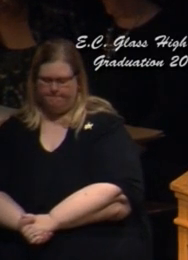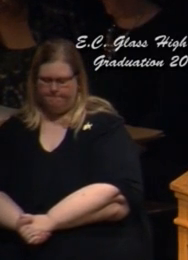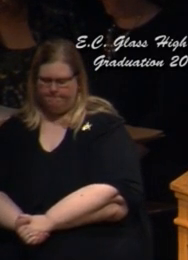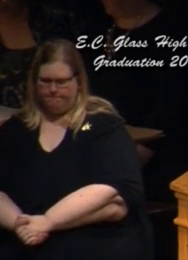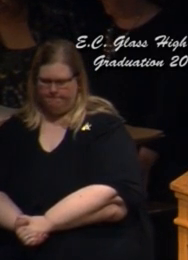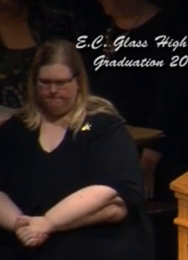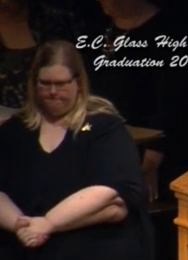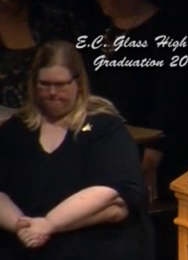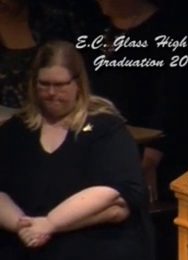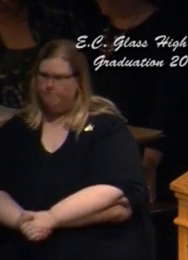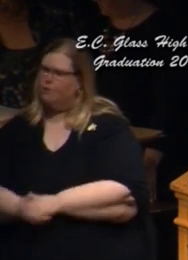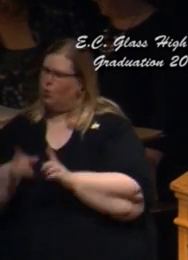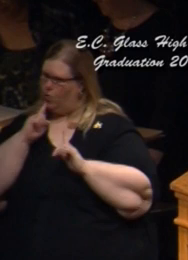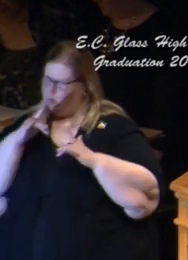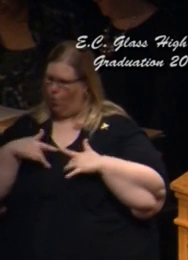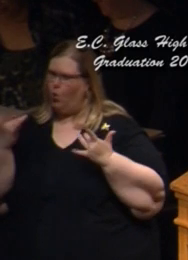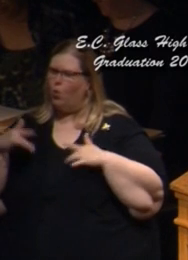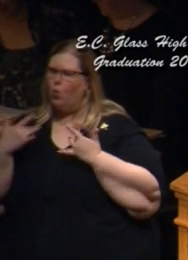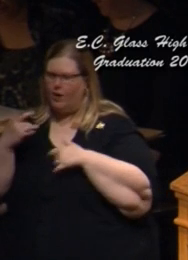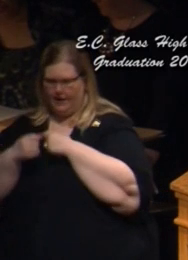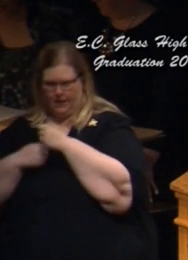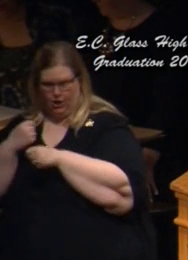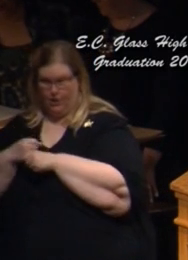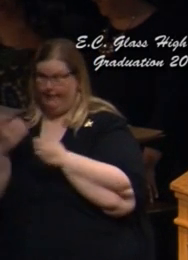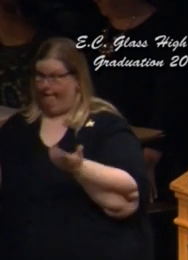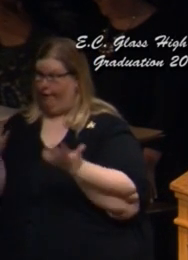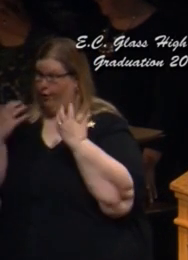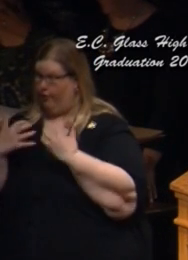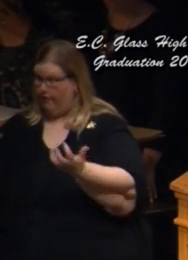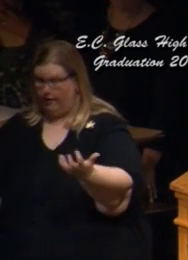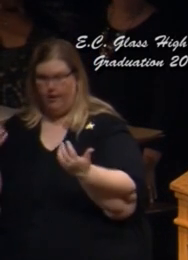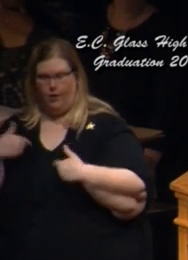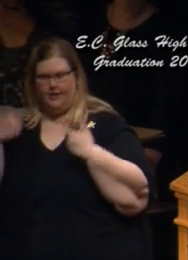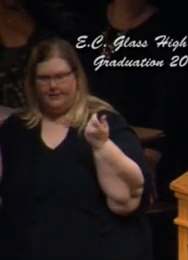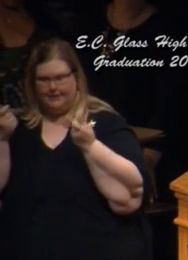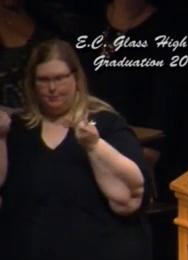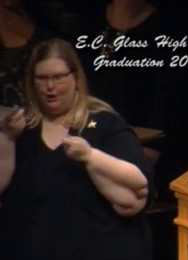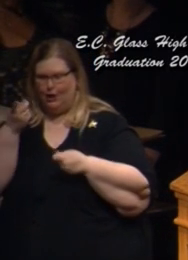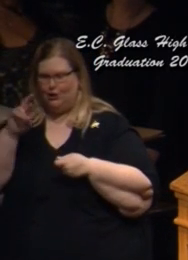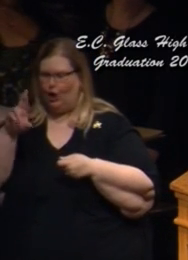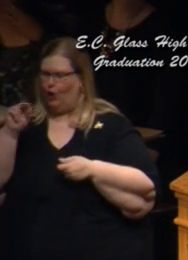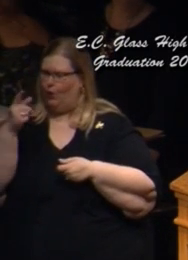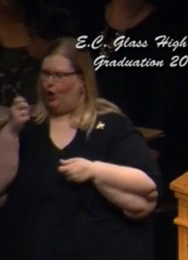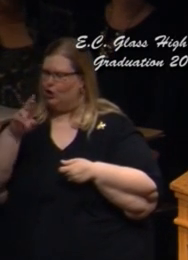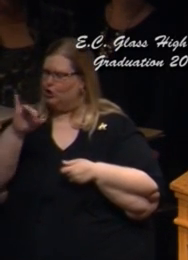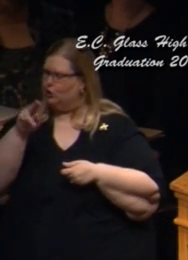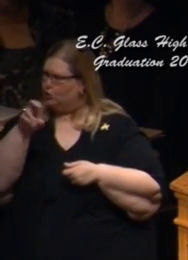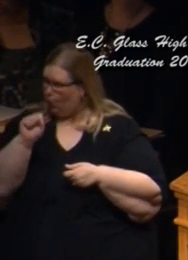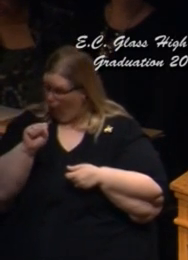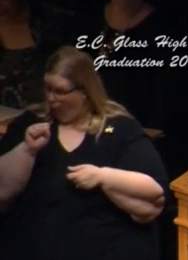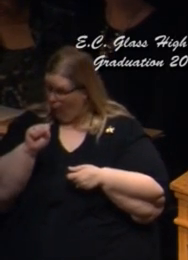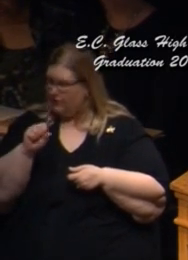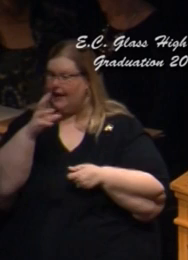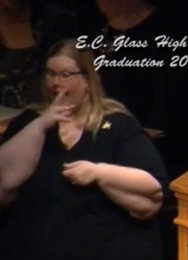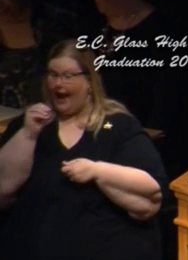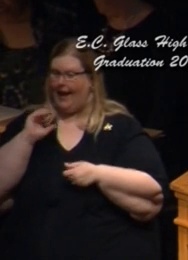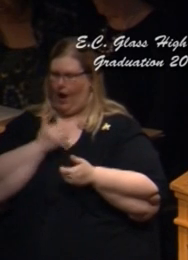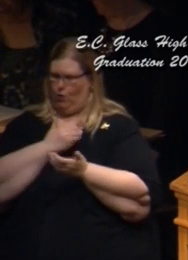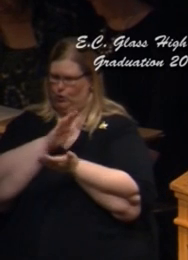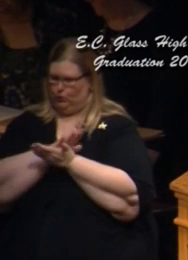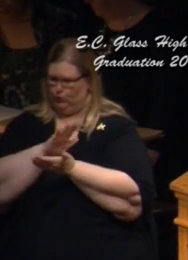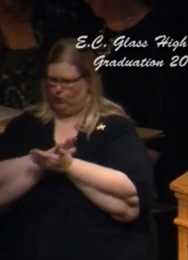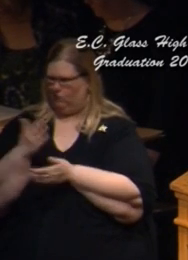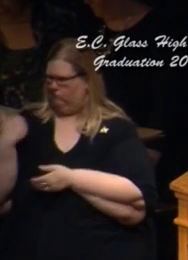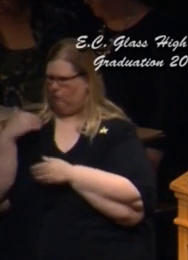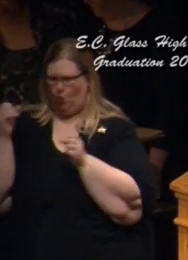We had an eventful year. In this very auditorium, we celebrated Dr. Roger Jones and our school back